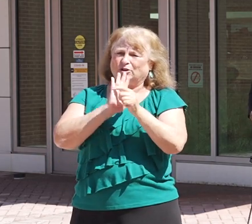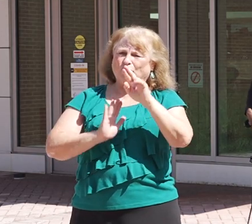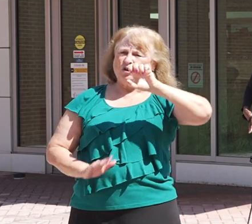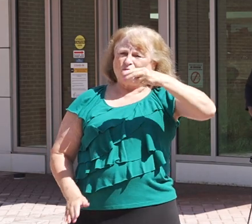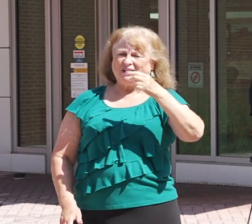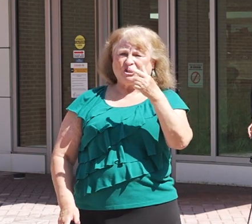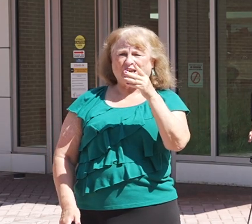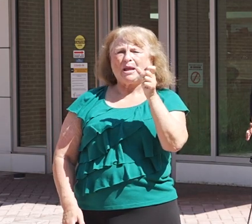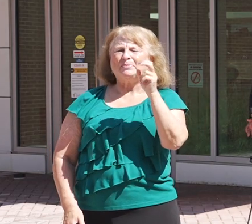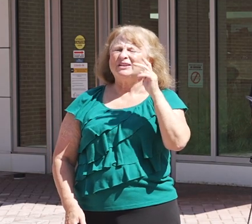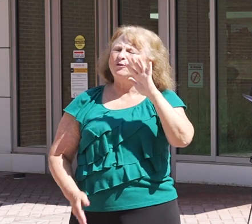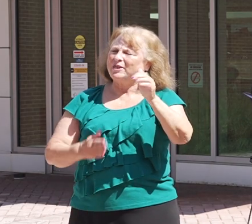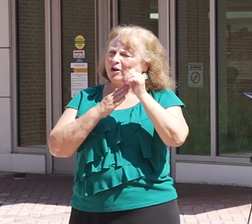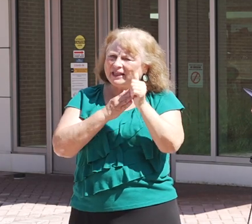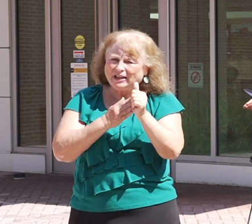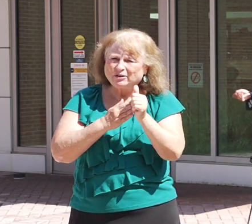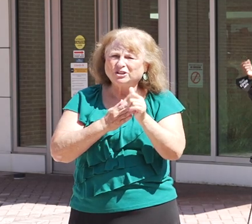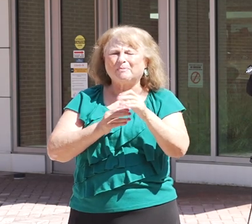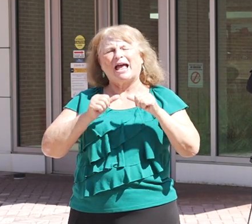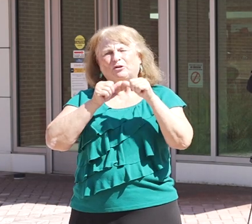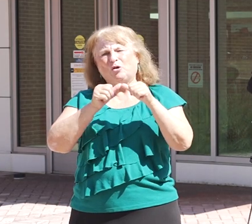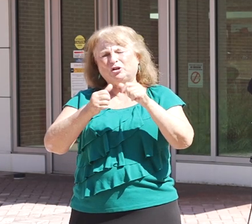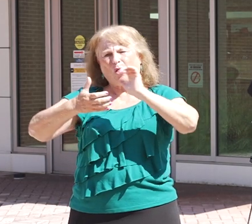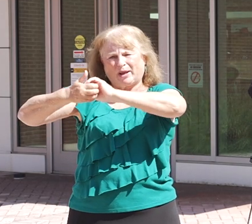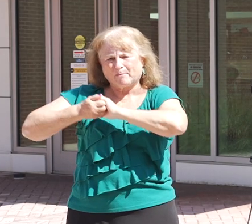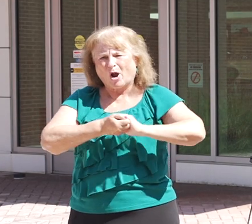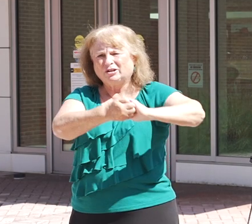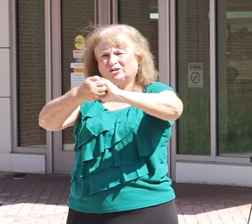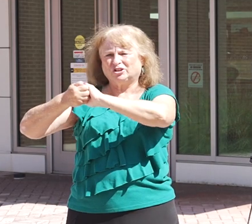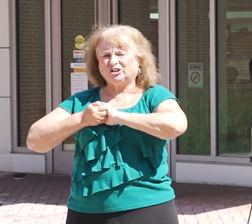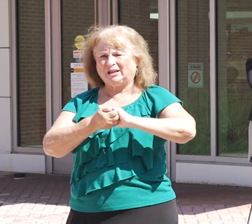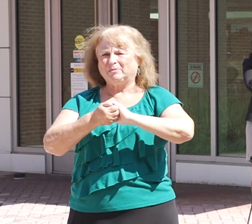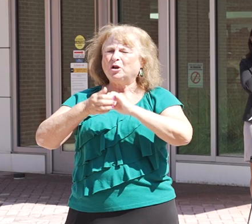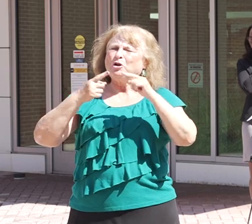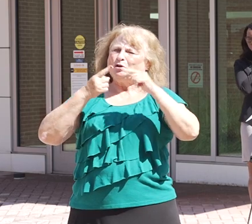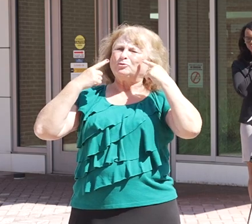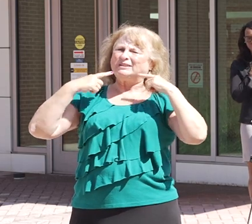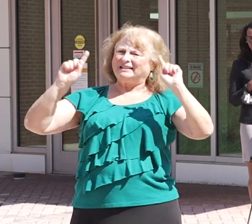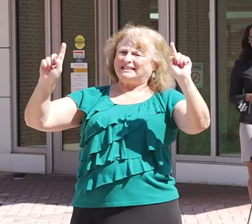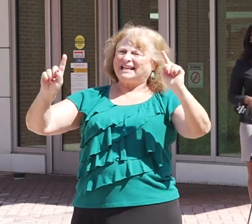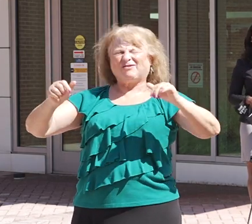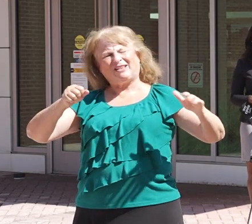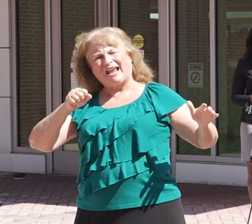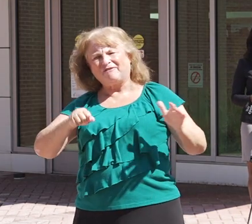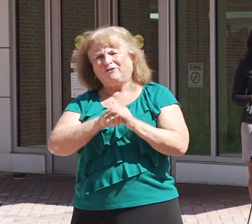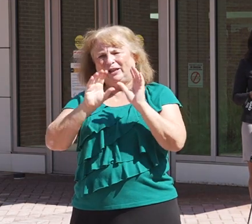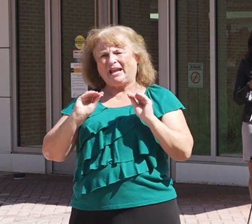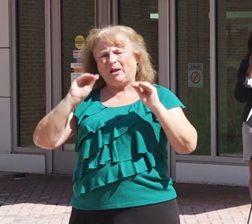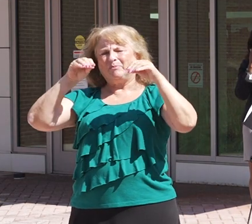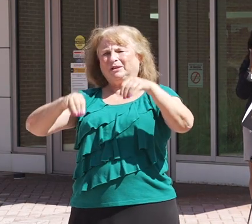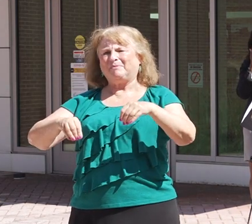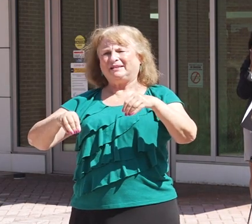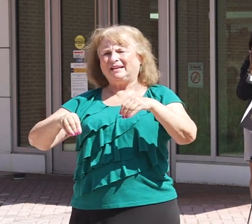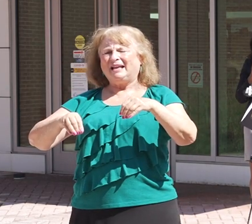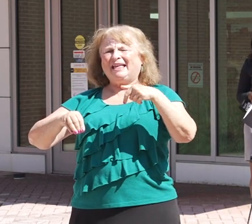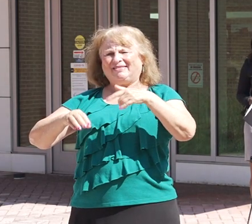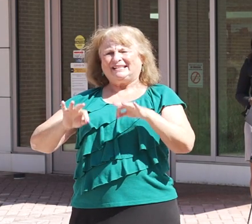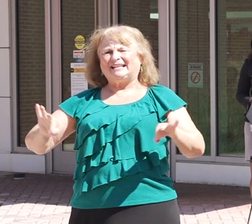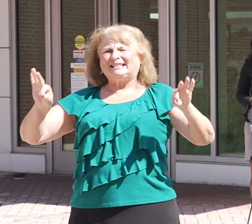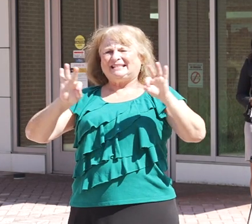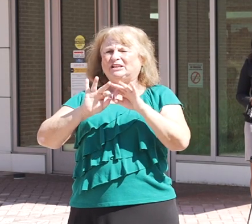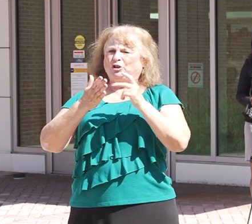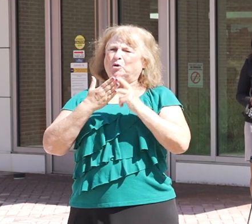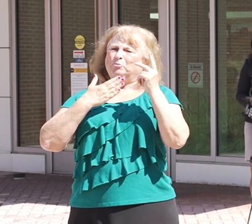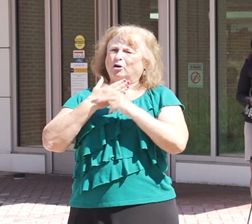Gibson for their leadership and ongoing partnership to successfully and fully implement this essential